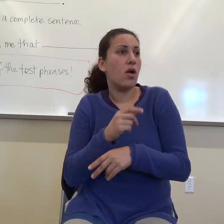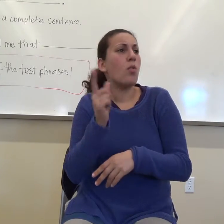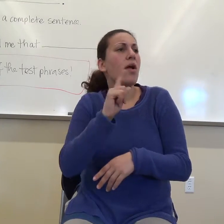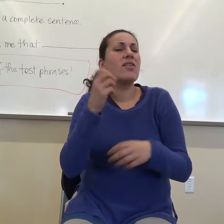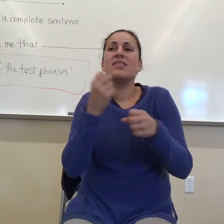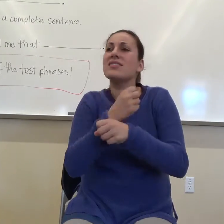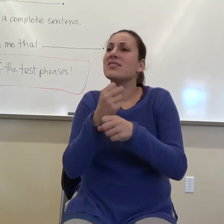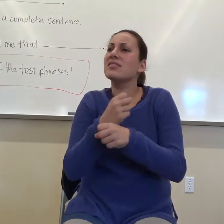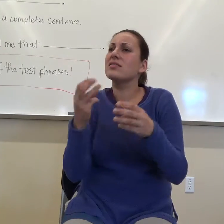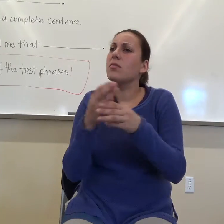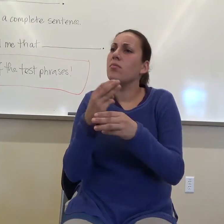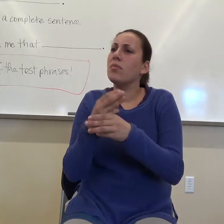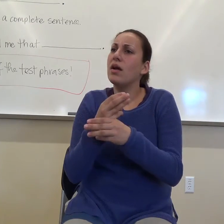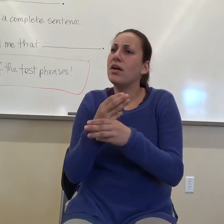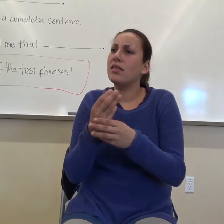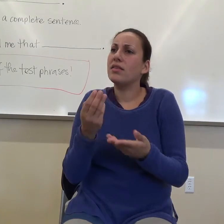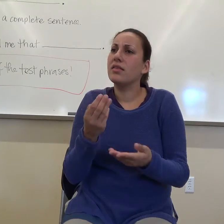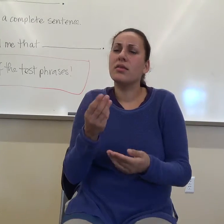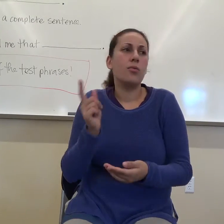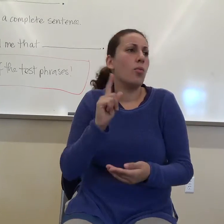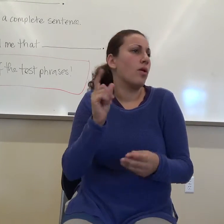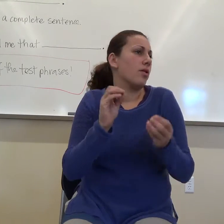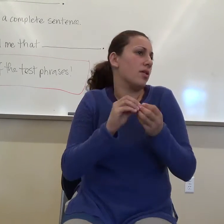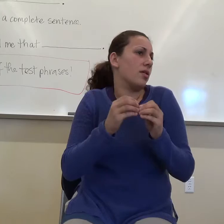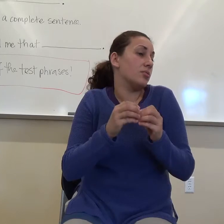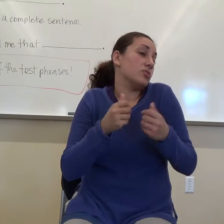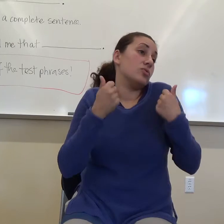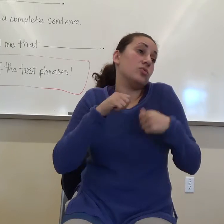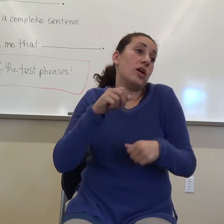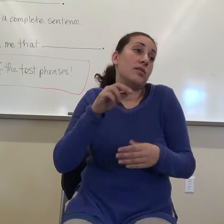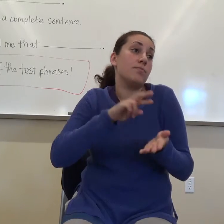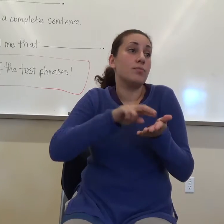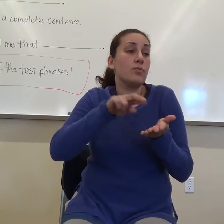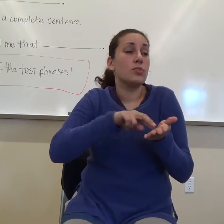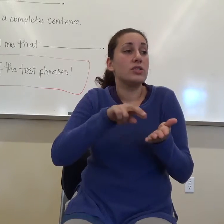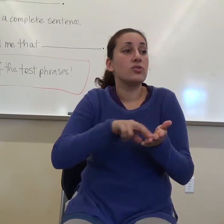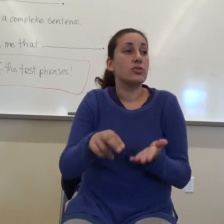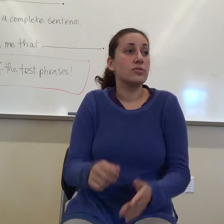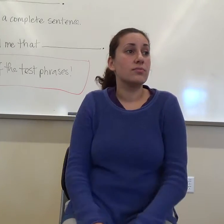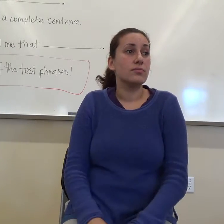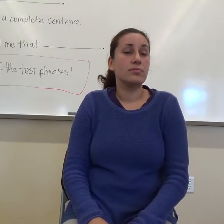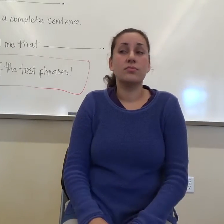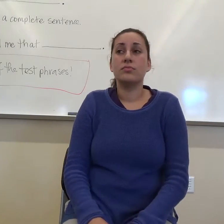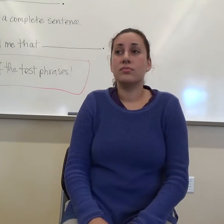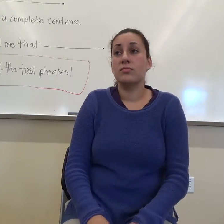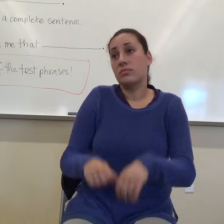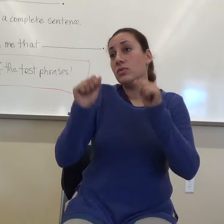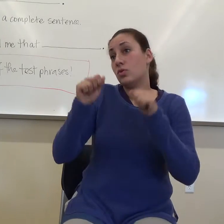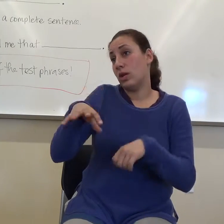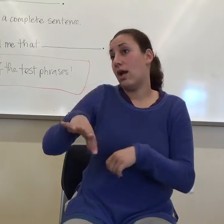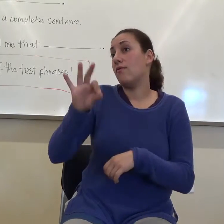the corresponding numbers concerning private school? Yes, you could. That's what research is all